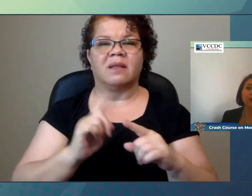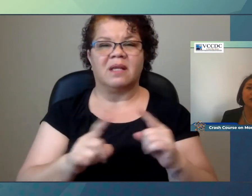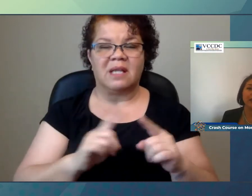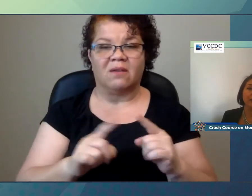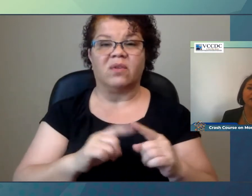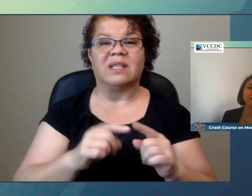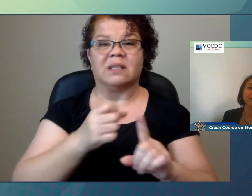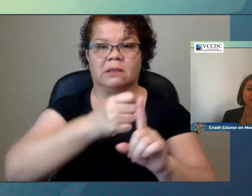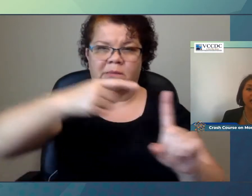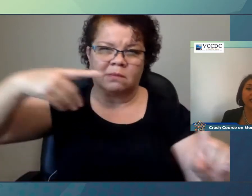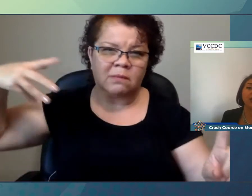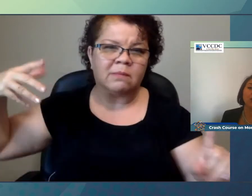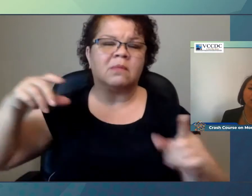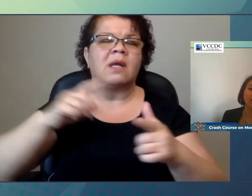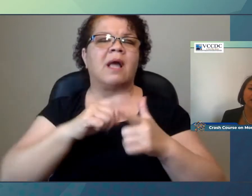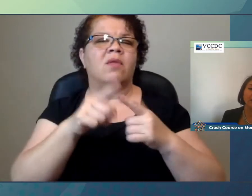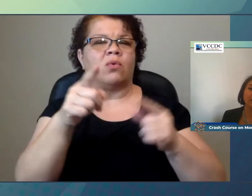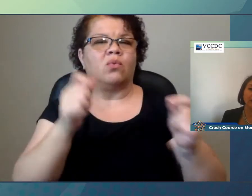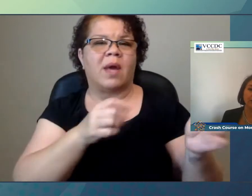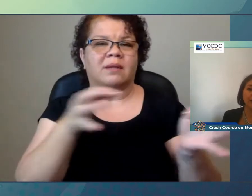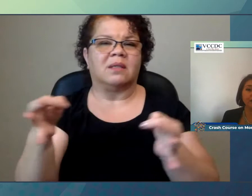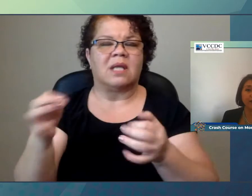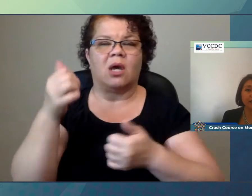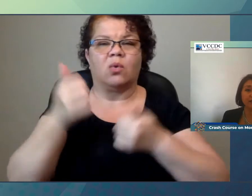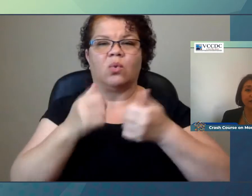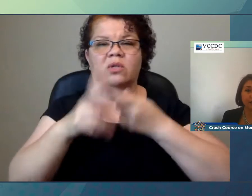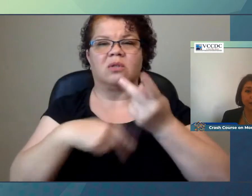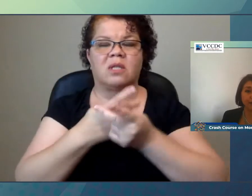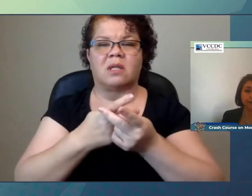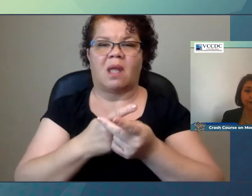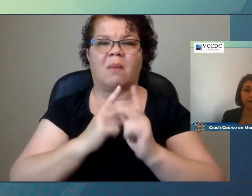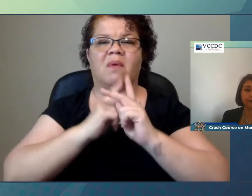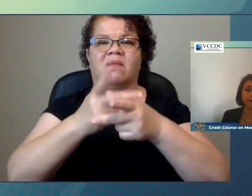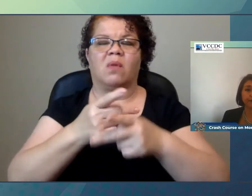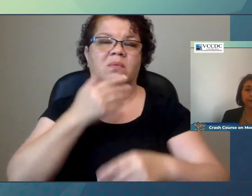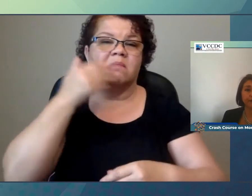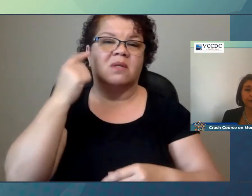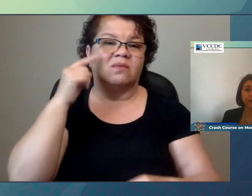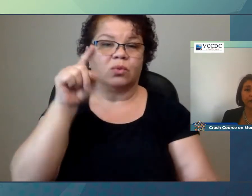then you will be able to decide what type of loan is best for you.